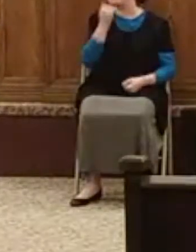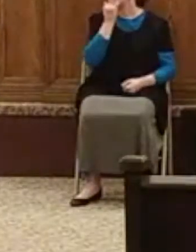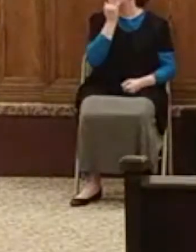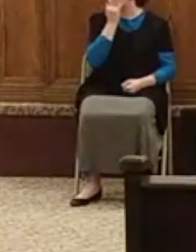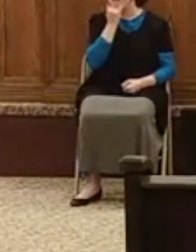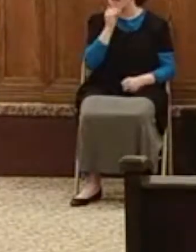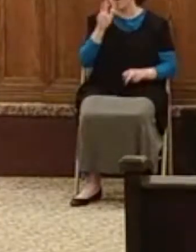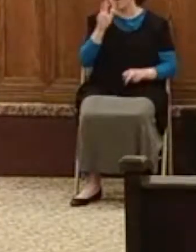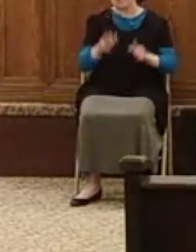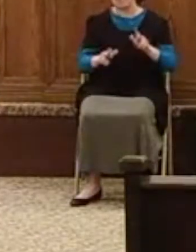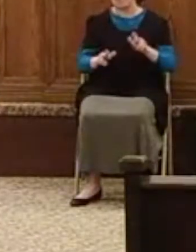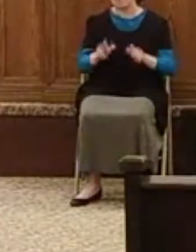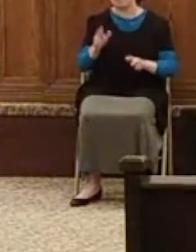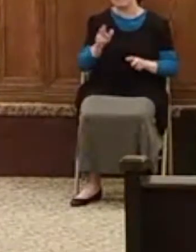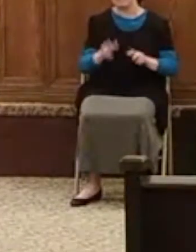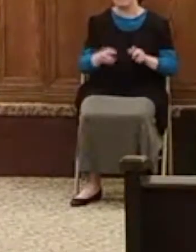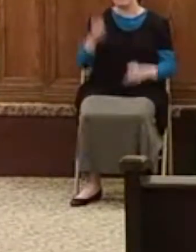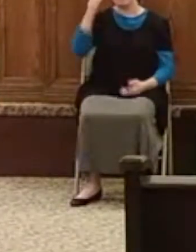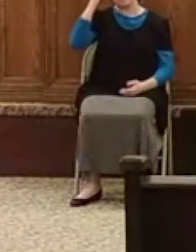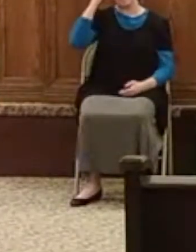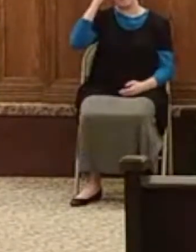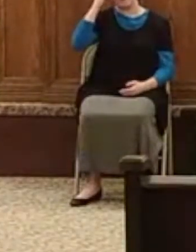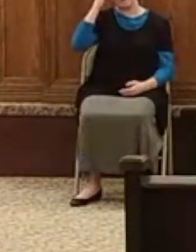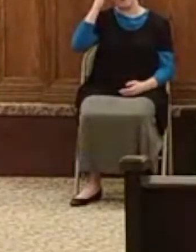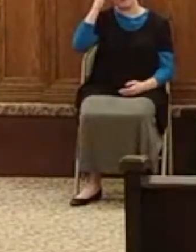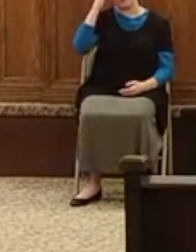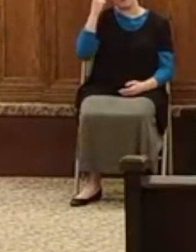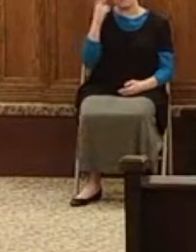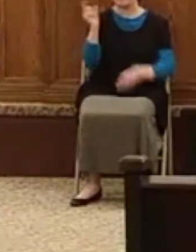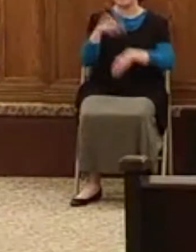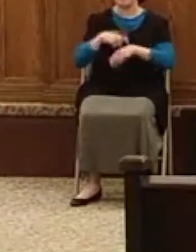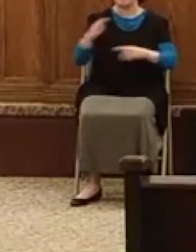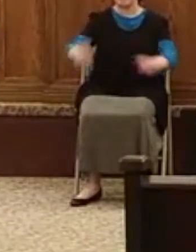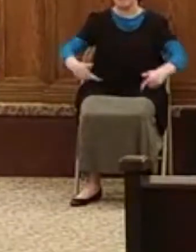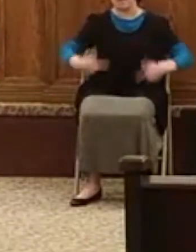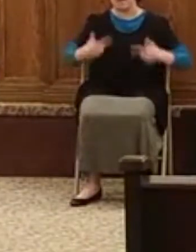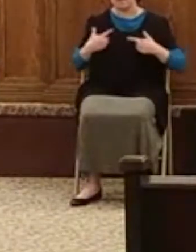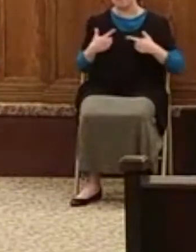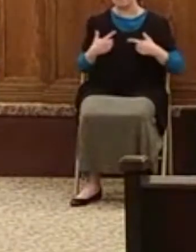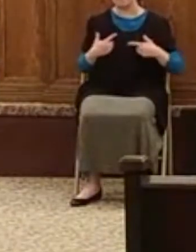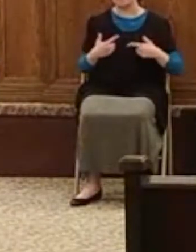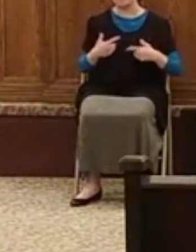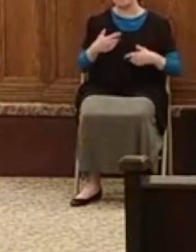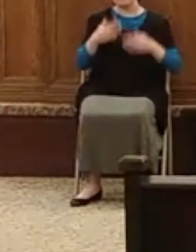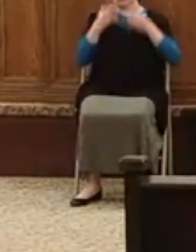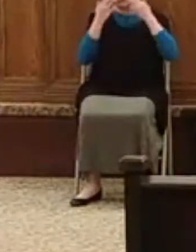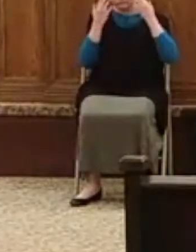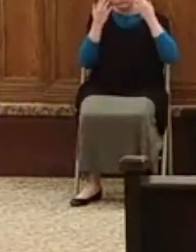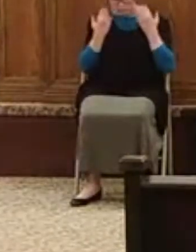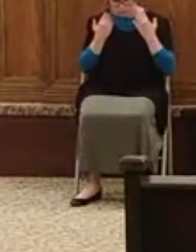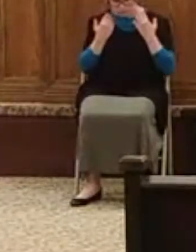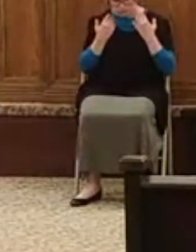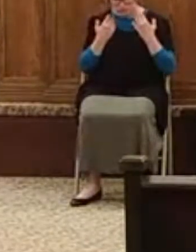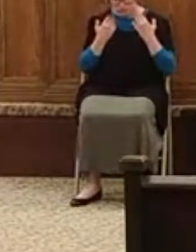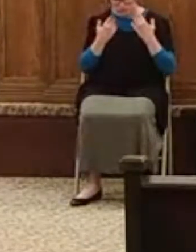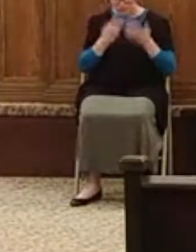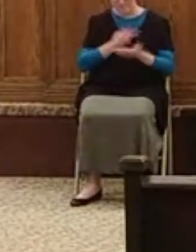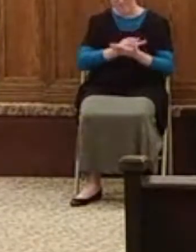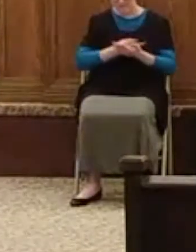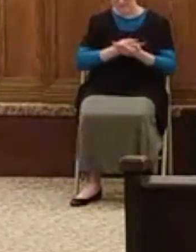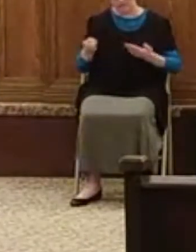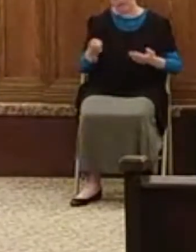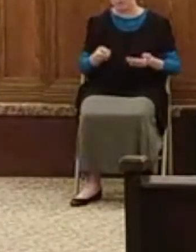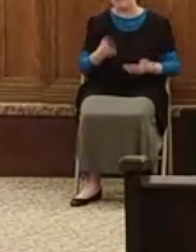up, but I can walk through the corridors of my mind, and I can look at times in my life when I was a miserable wreck, a